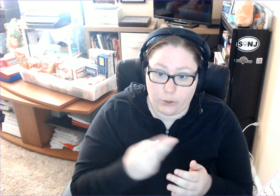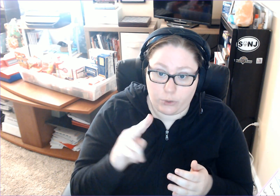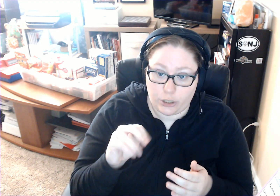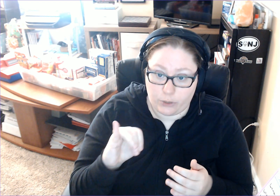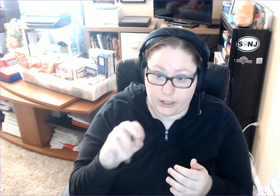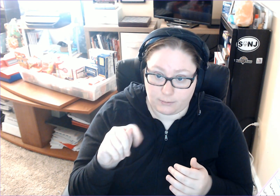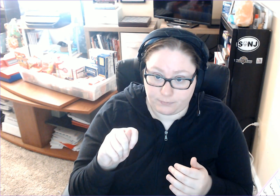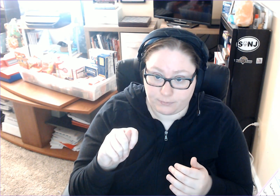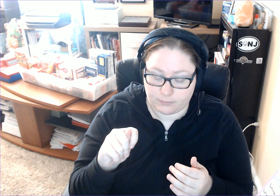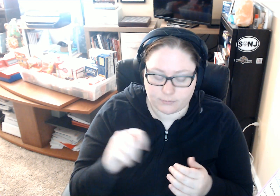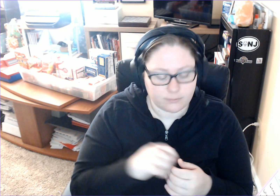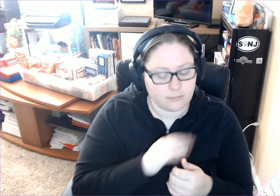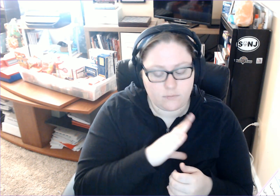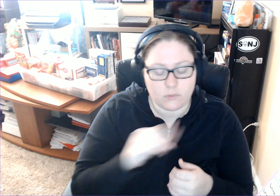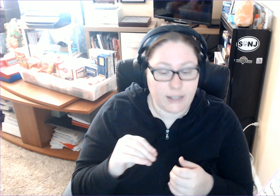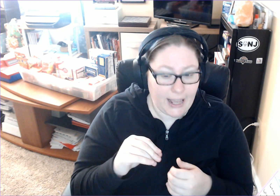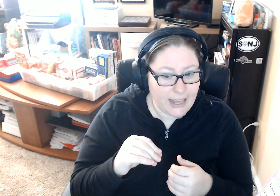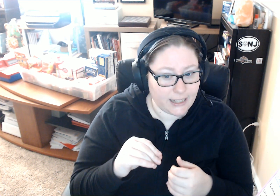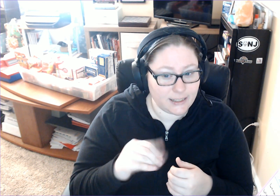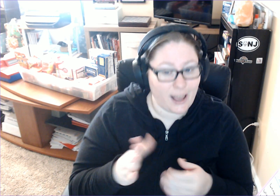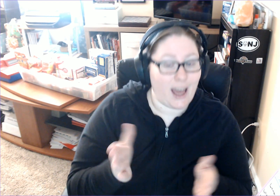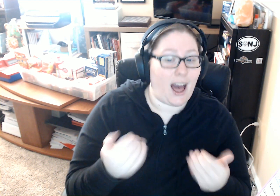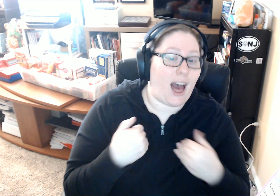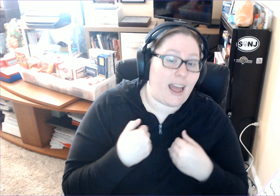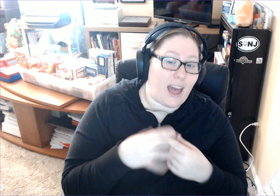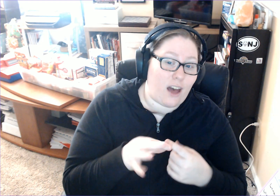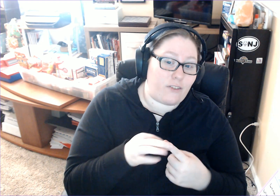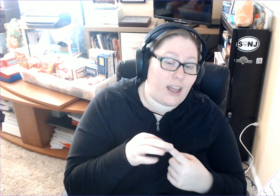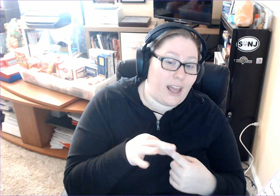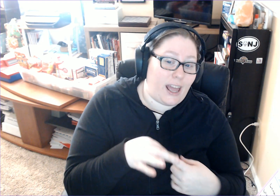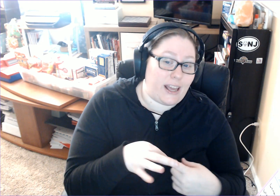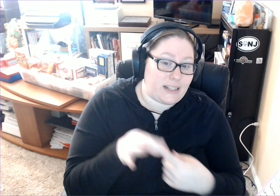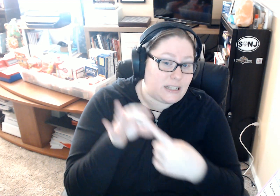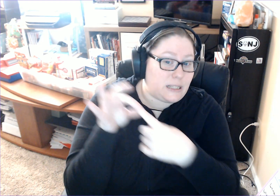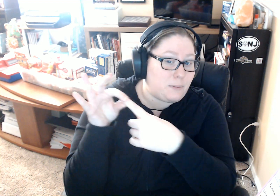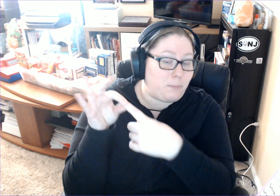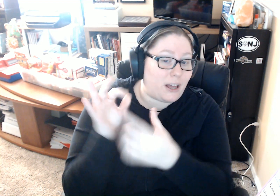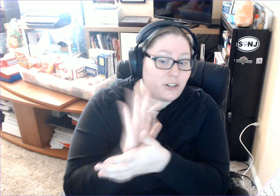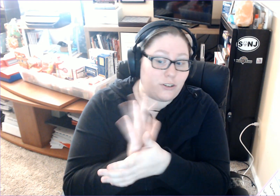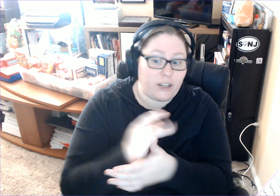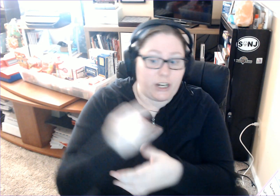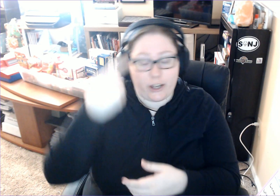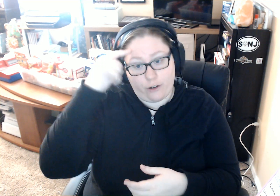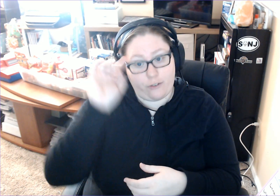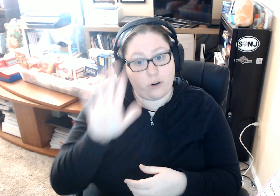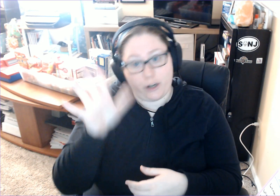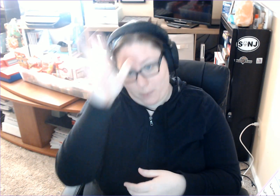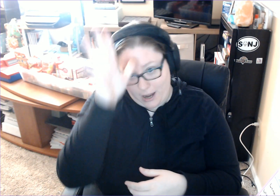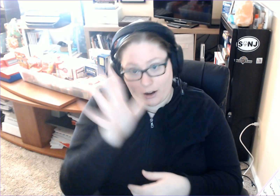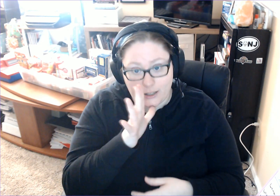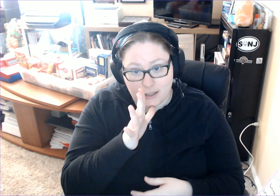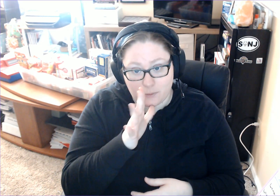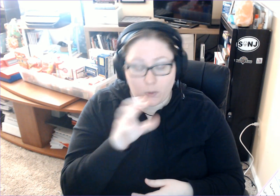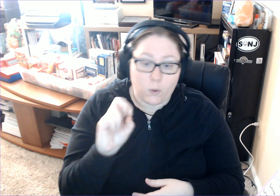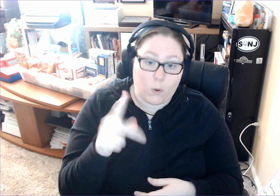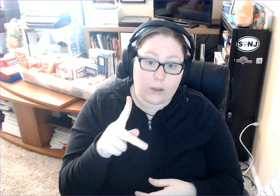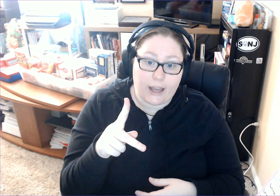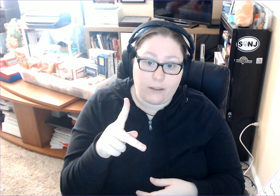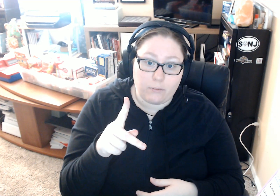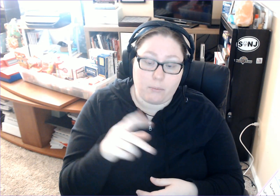unit, and I have a special video for your parents. Okay?